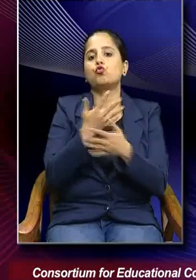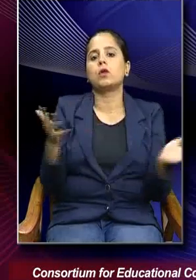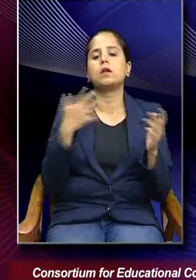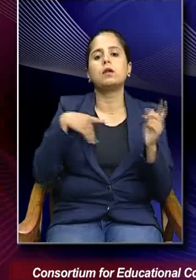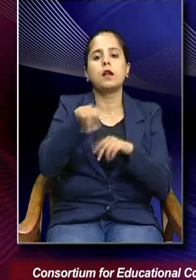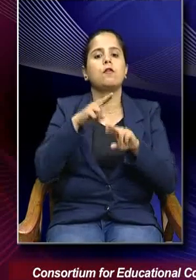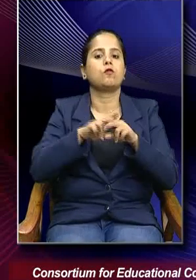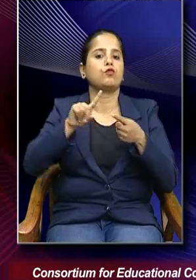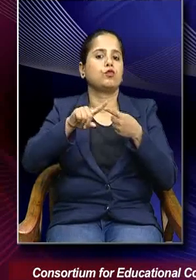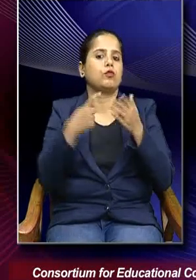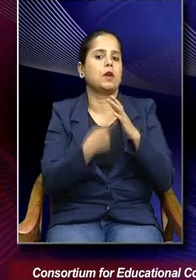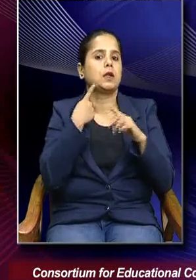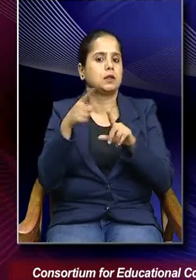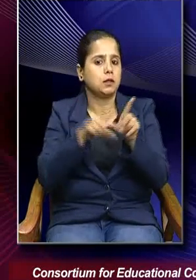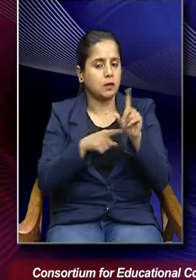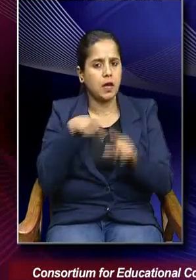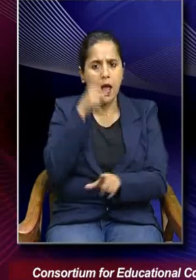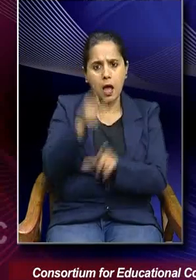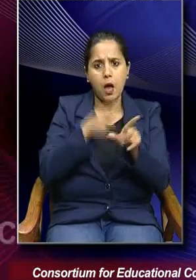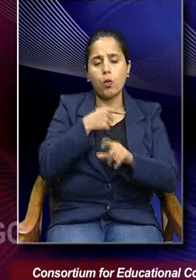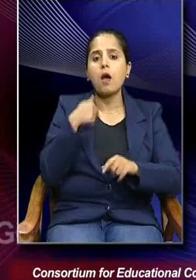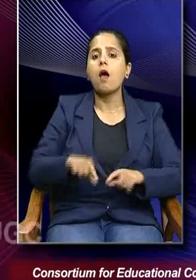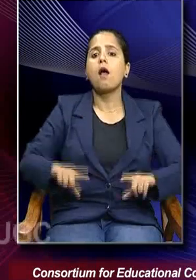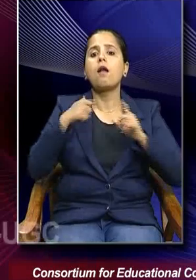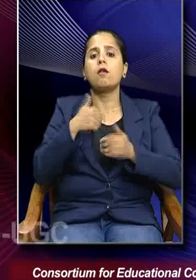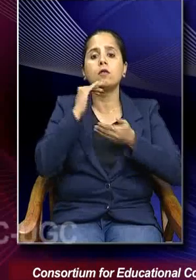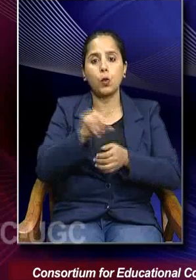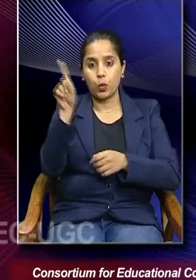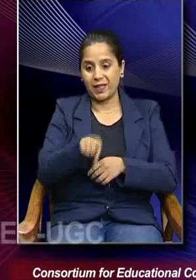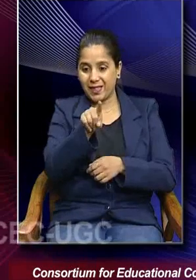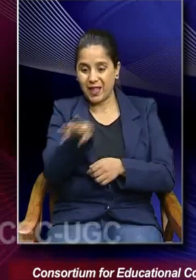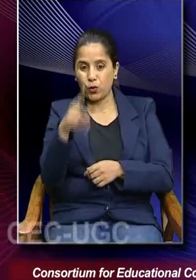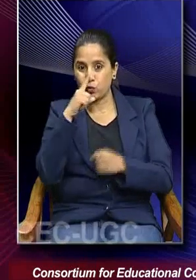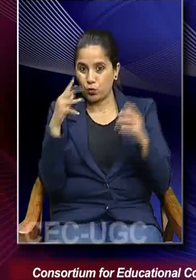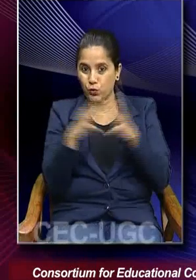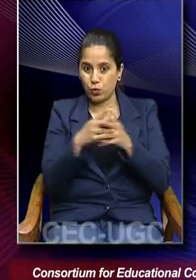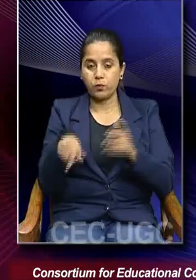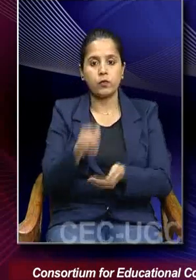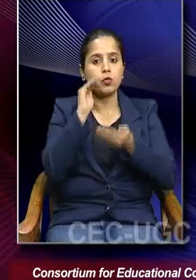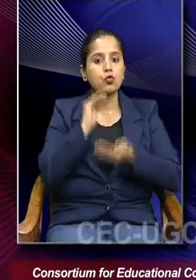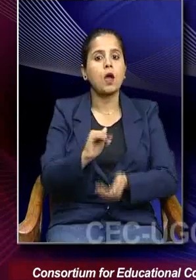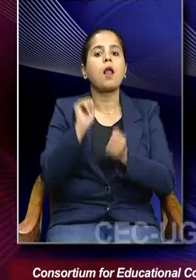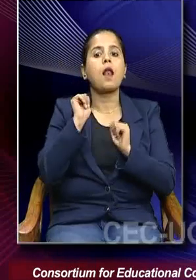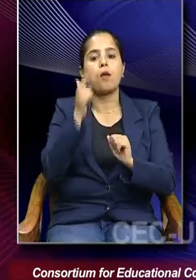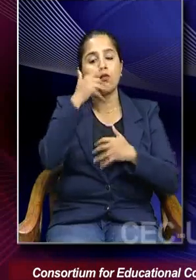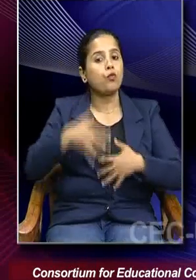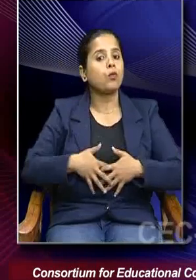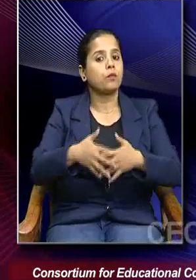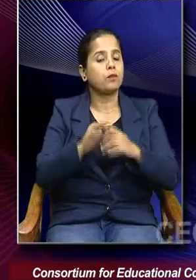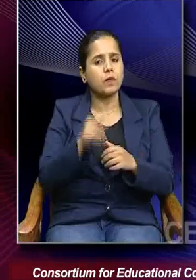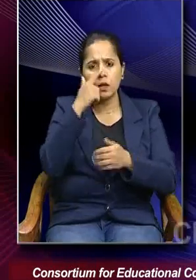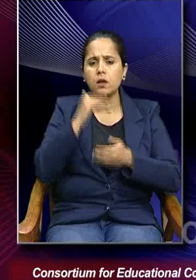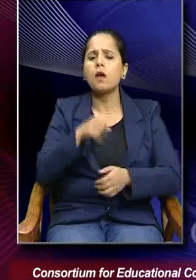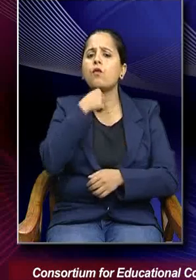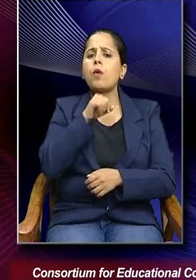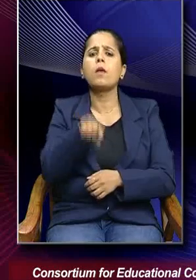rate, the annual number of live births per 1,000 women in the childbearing age. What is the childbearing age